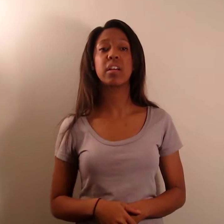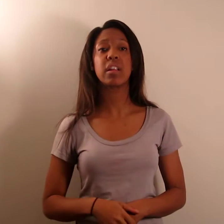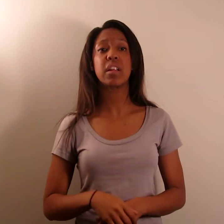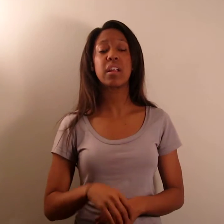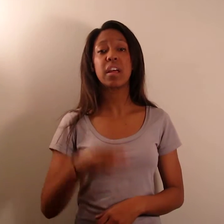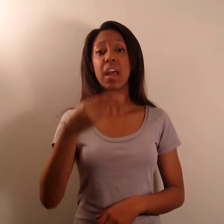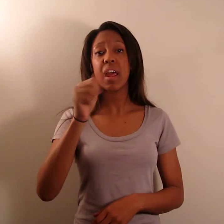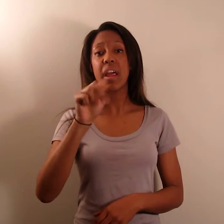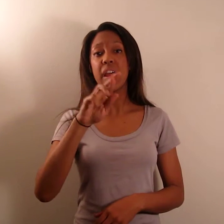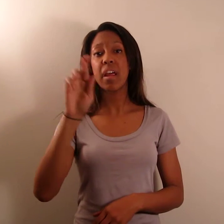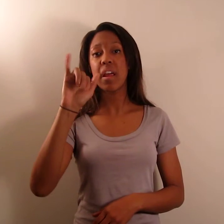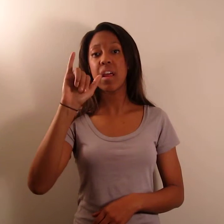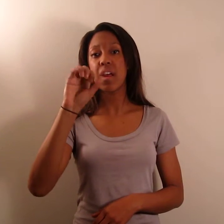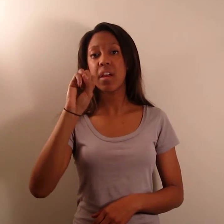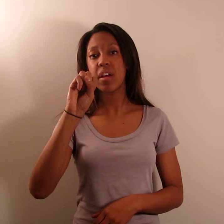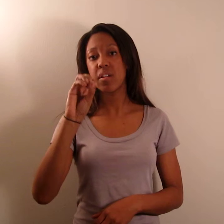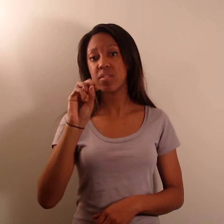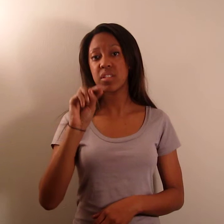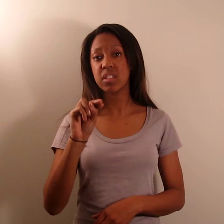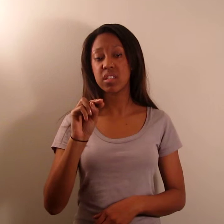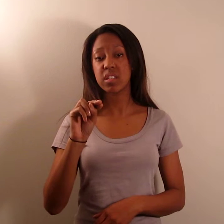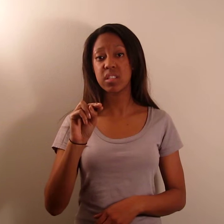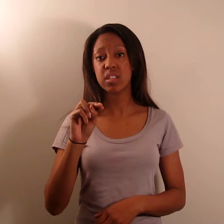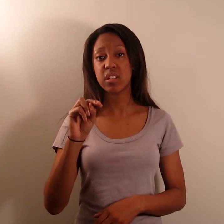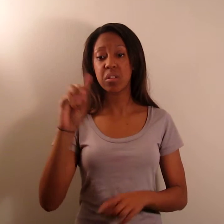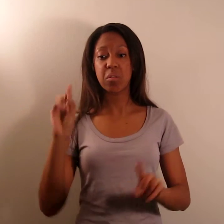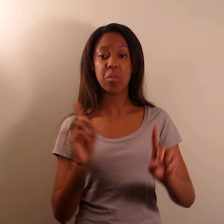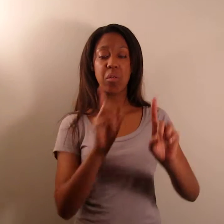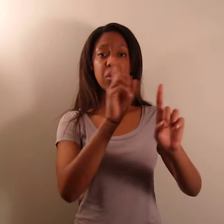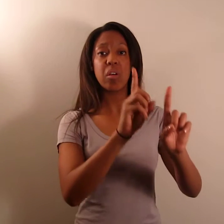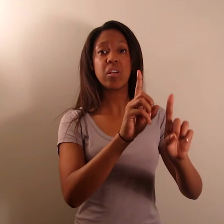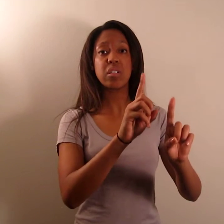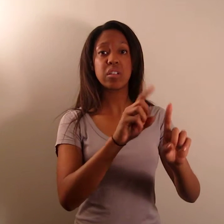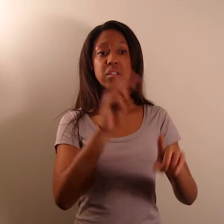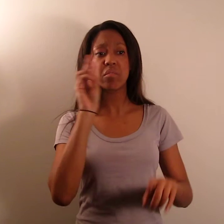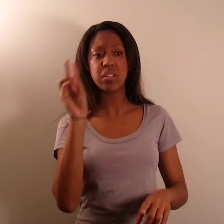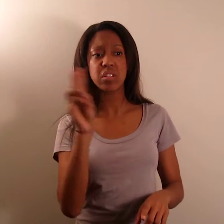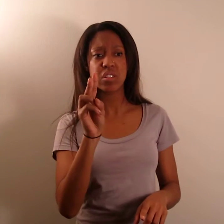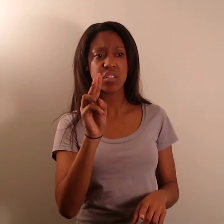realized. Their own workers on strike.